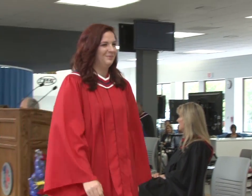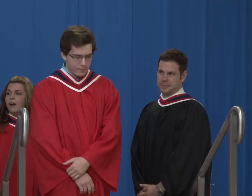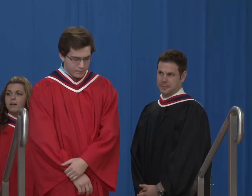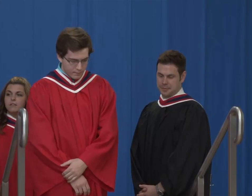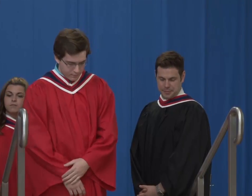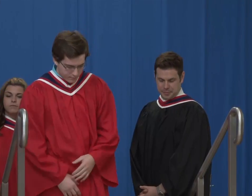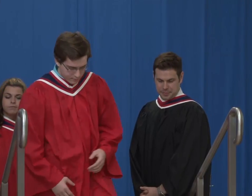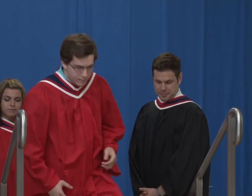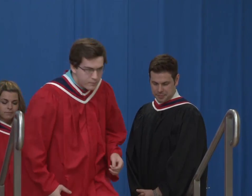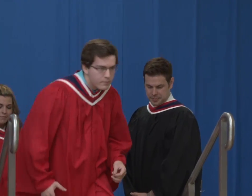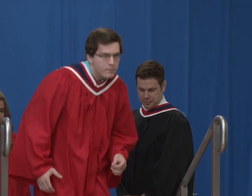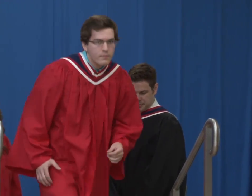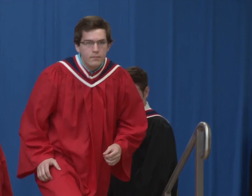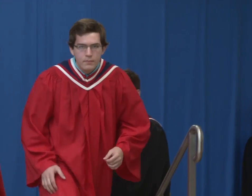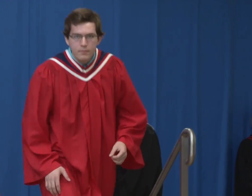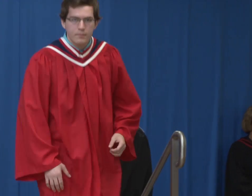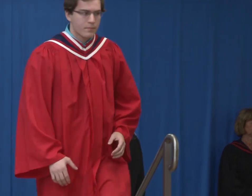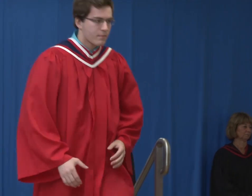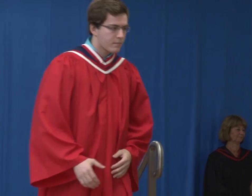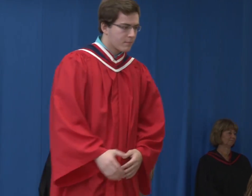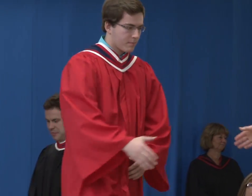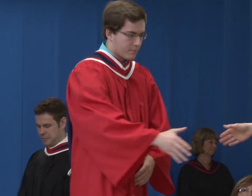Adam McDonnell.